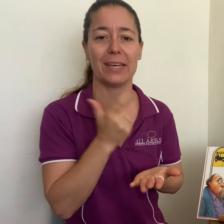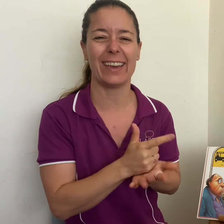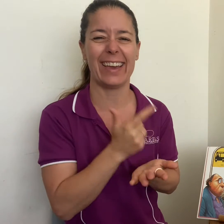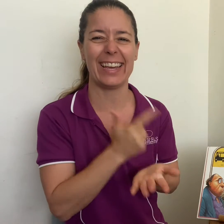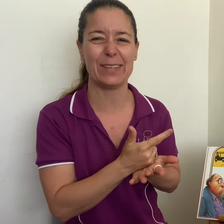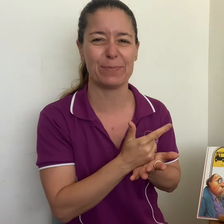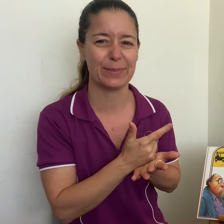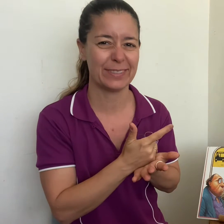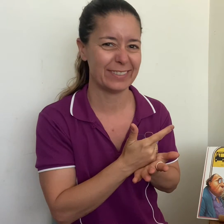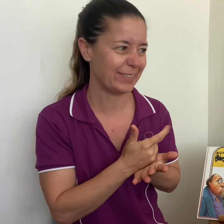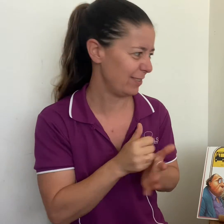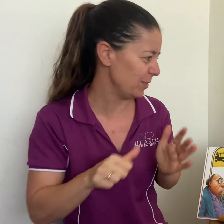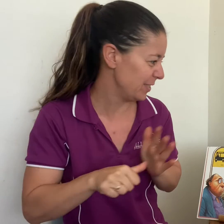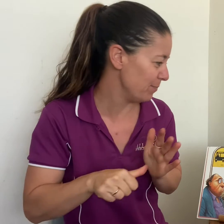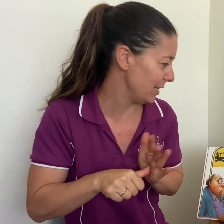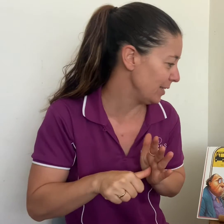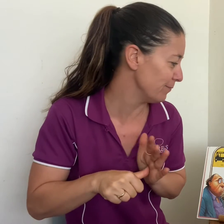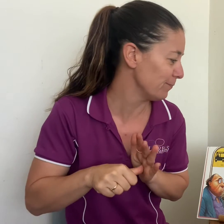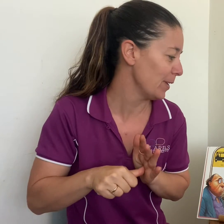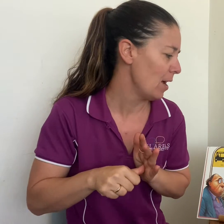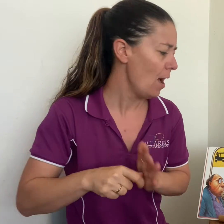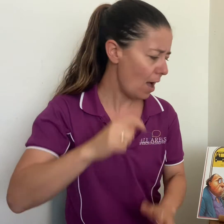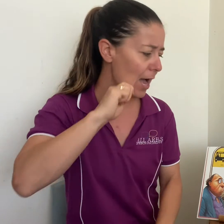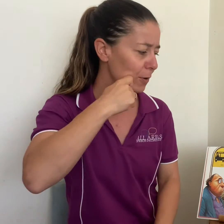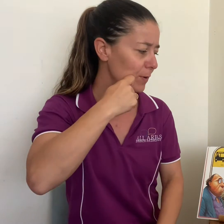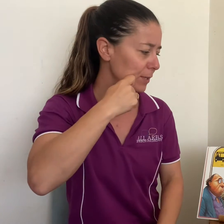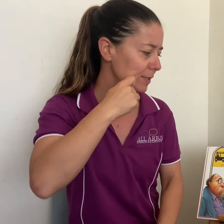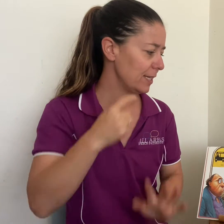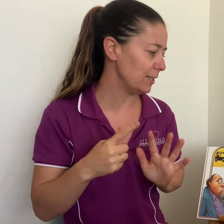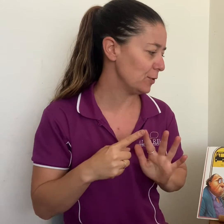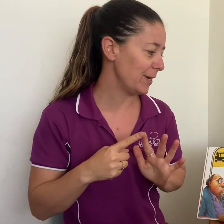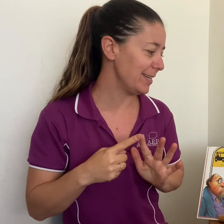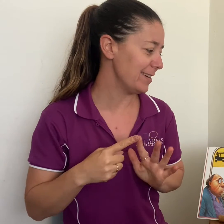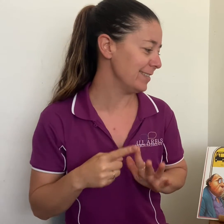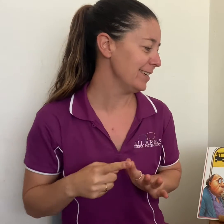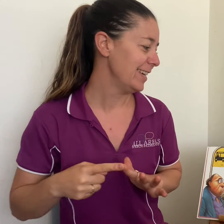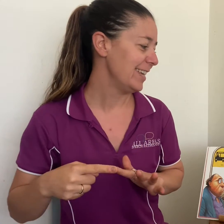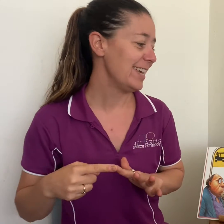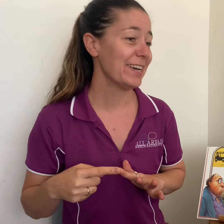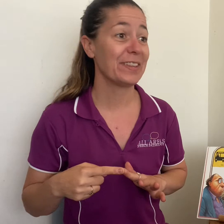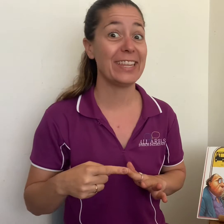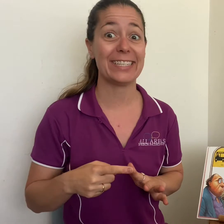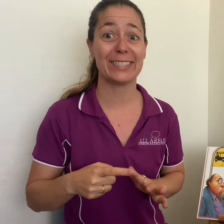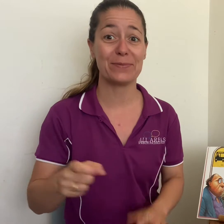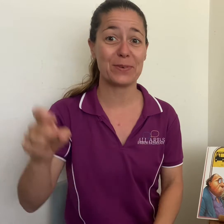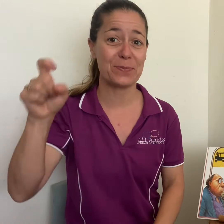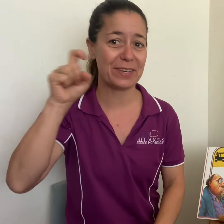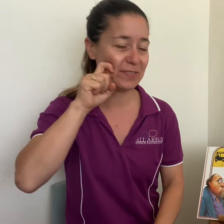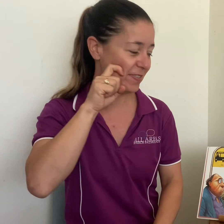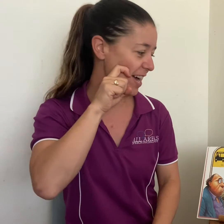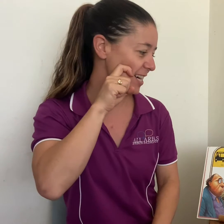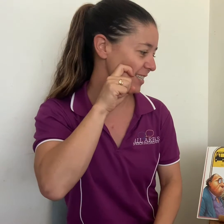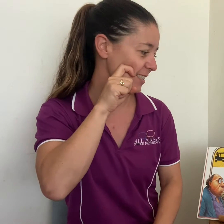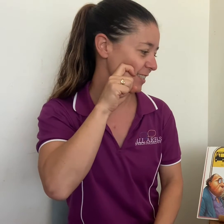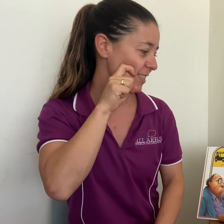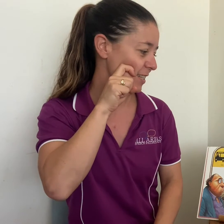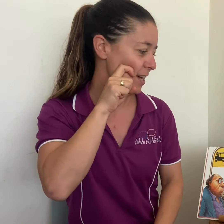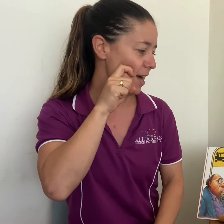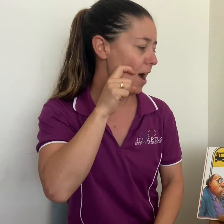a heap. Lots of money. I will, said Edwina. Now this will be fun. I'll